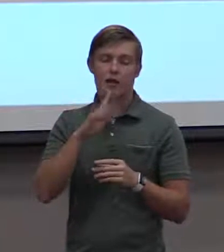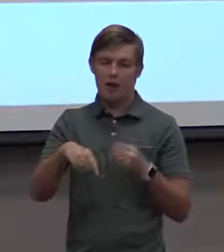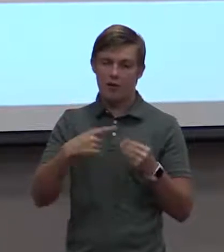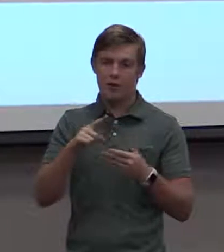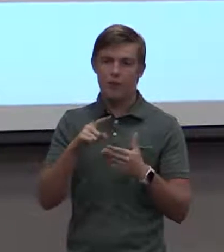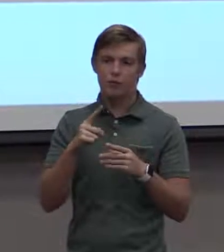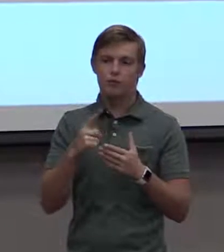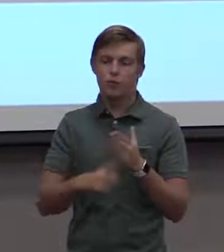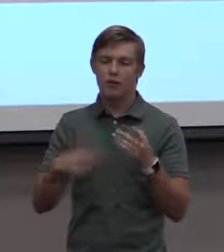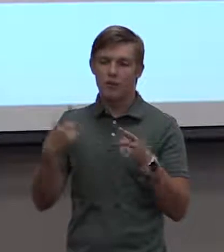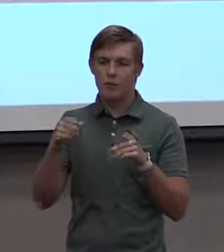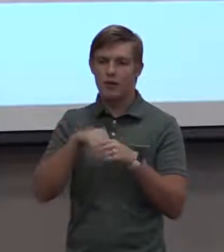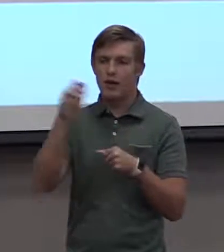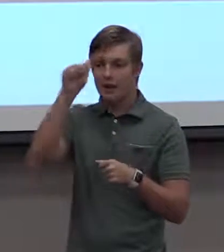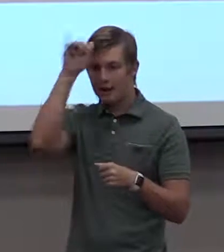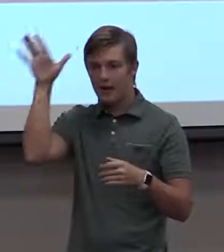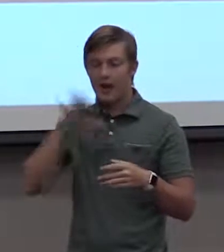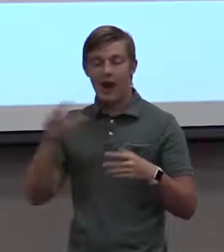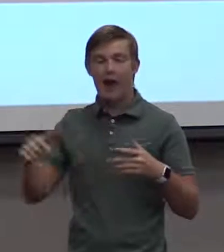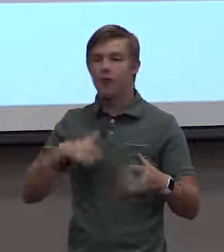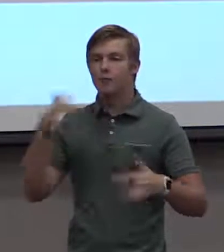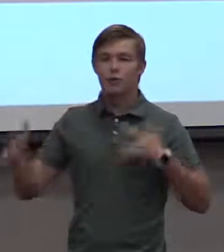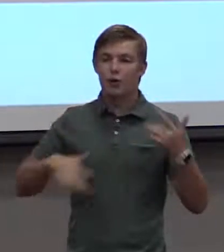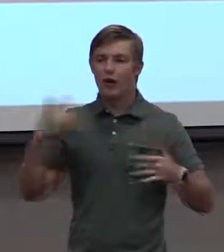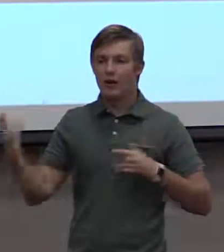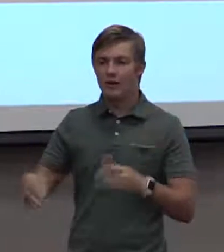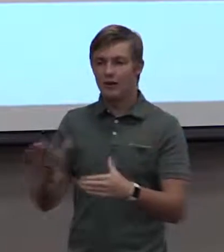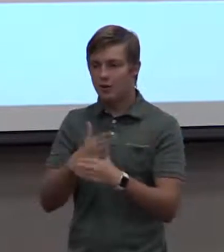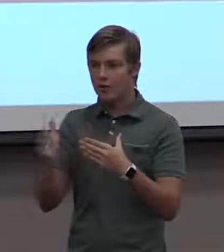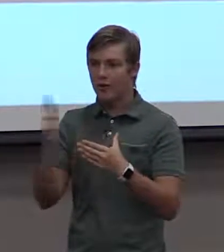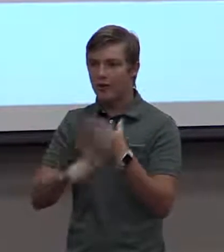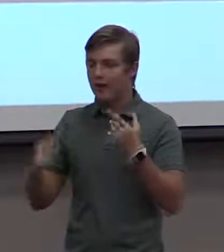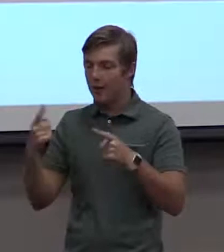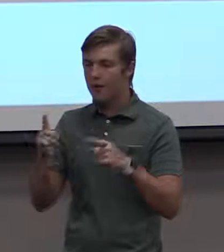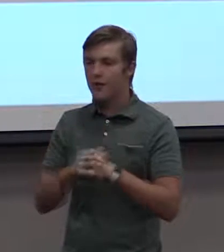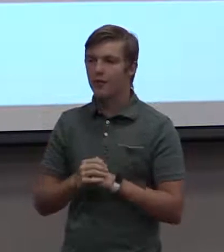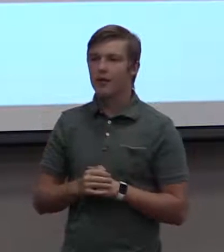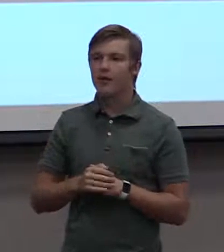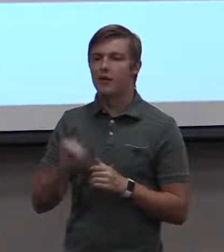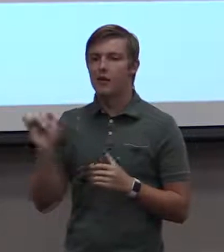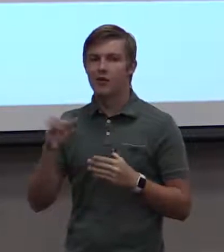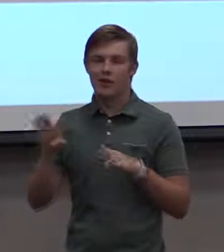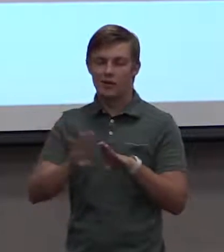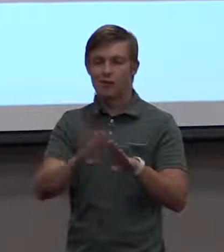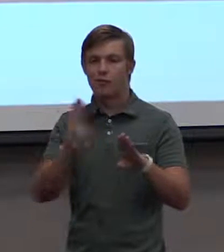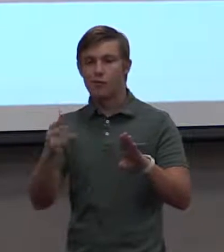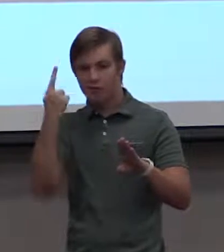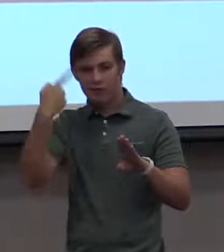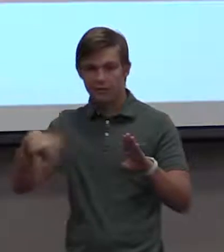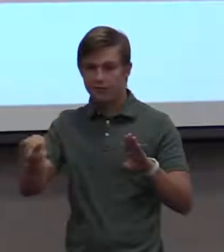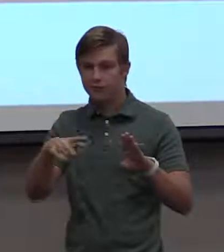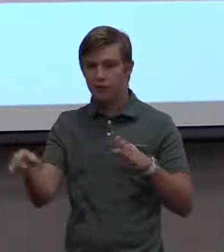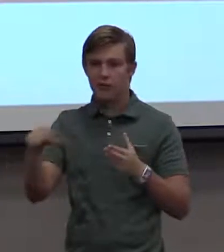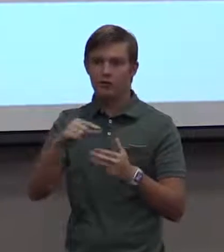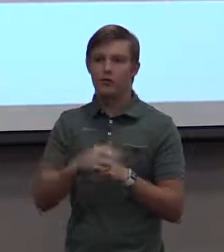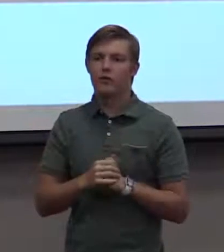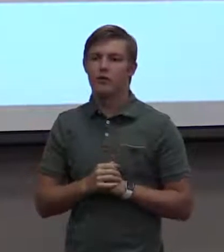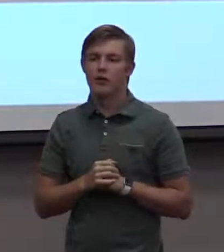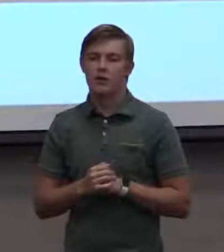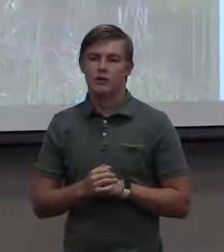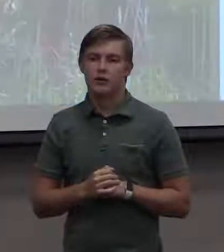in Alaska, and I'm thrilled to share what's been going on, as well as some open doors for some of you to potentially walk